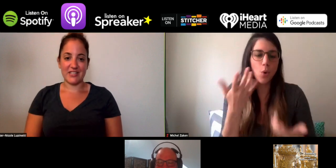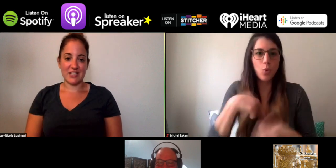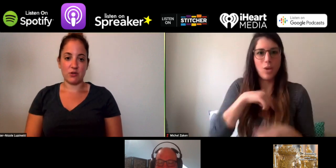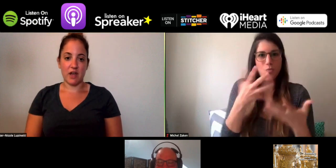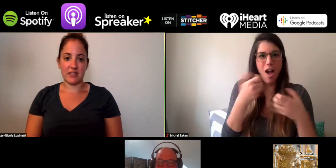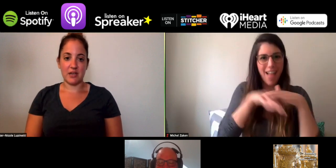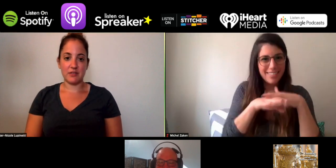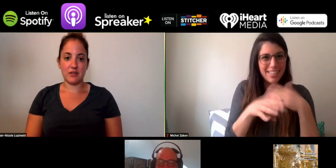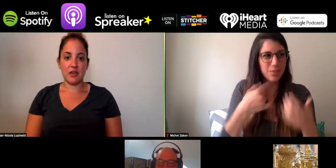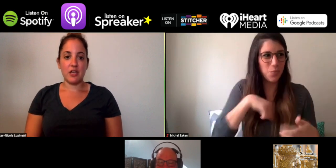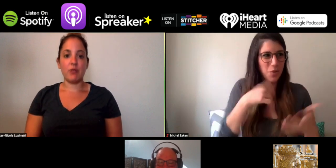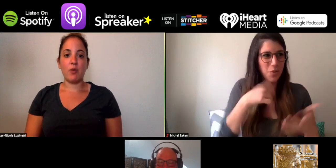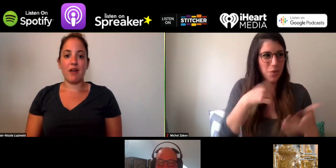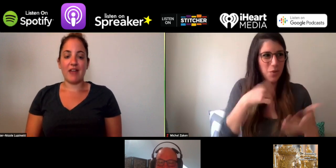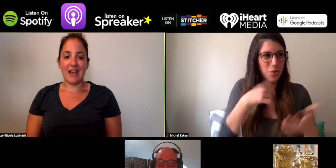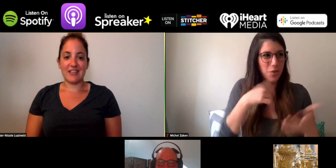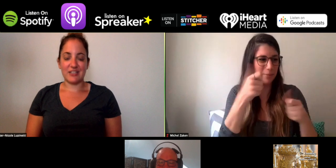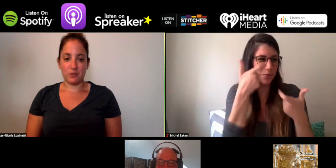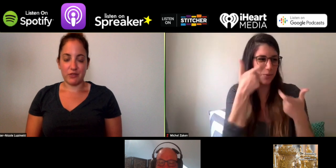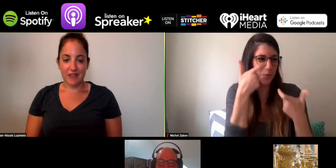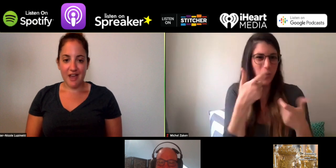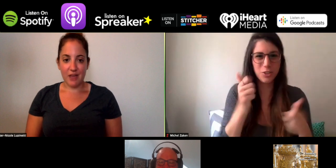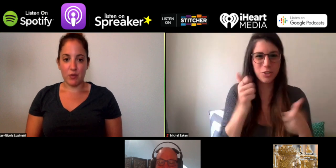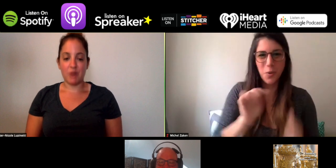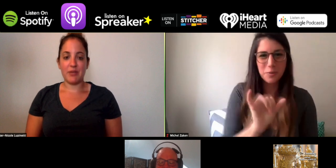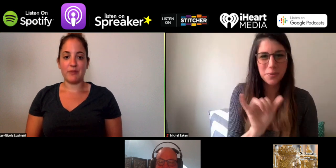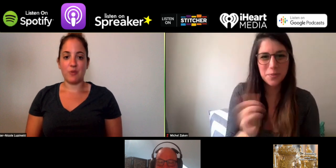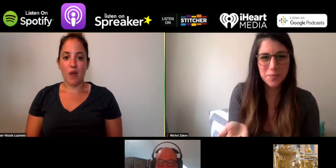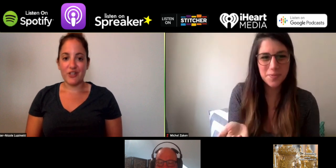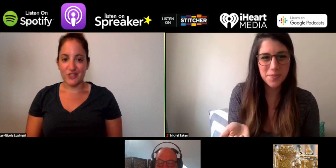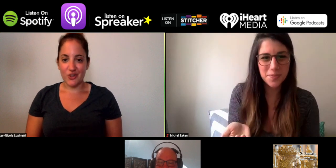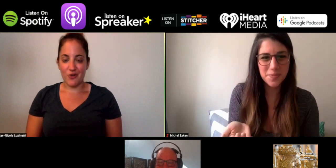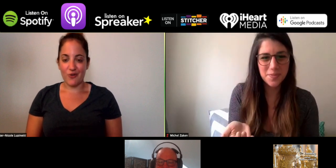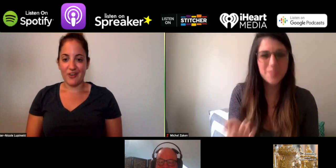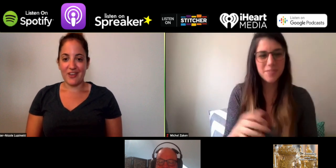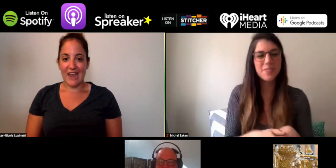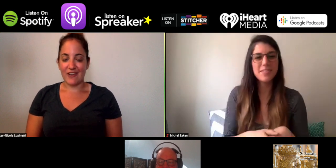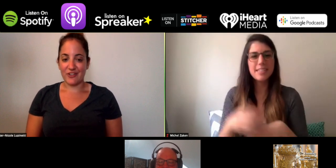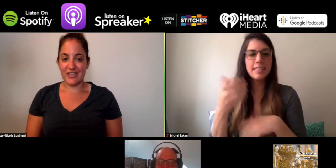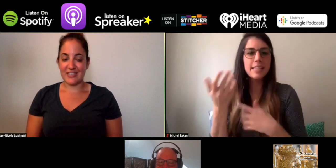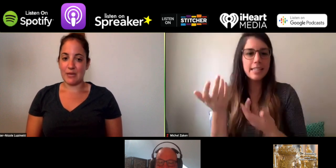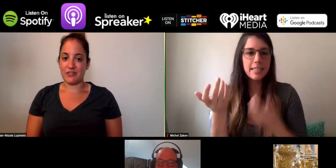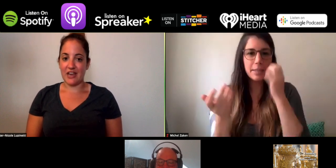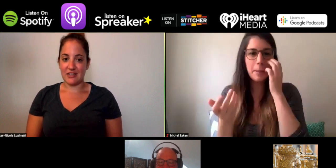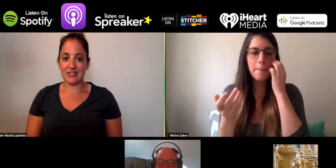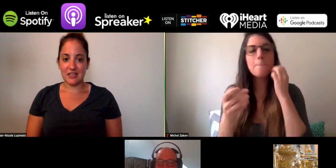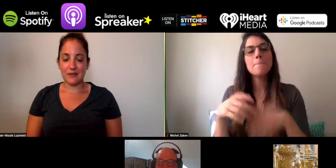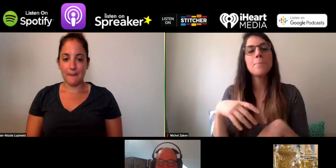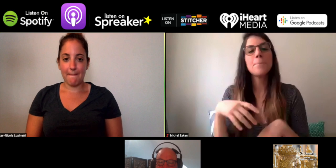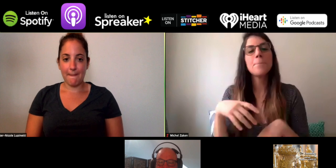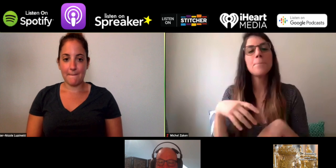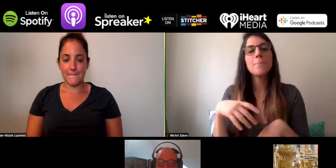So it's that sort of concept. You know, we want access in real time. We want to be able to watch the show and understand